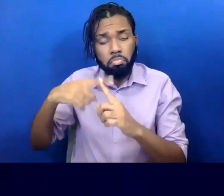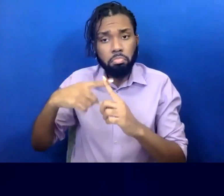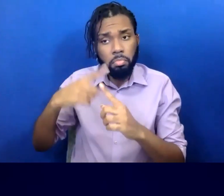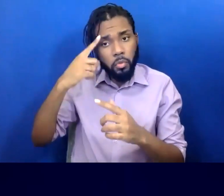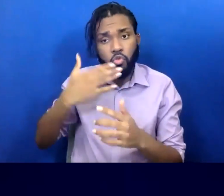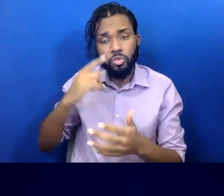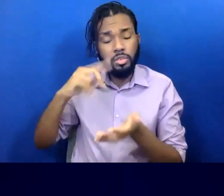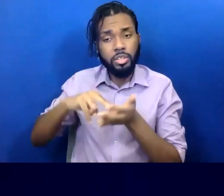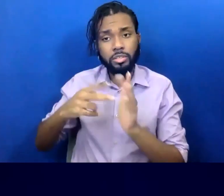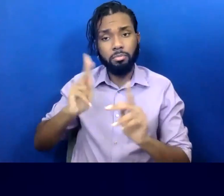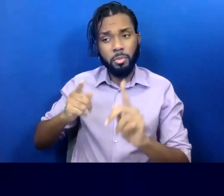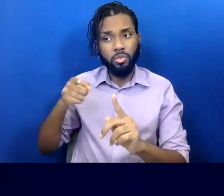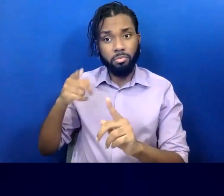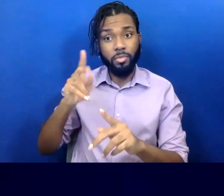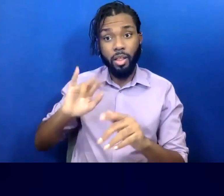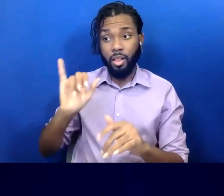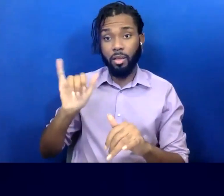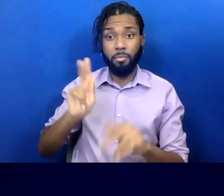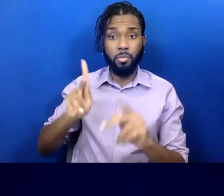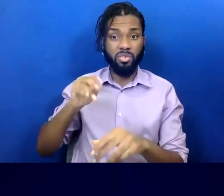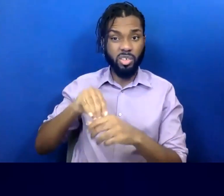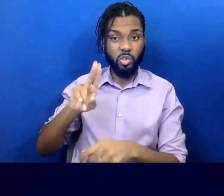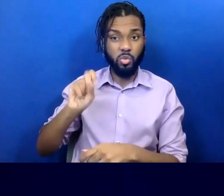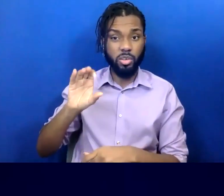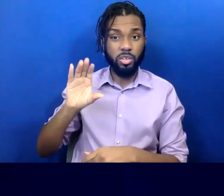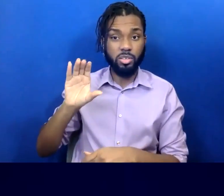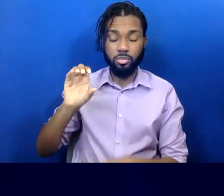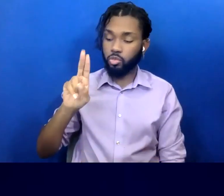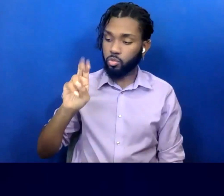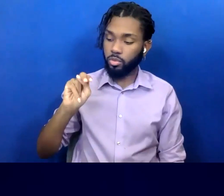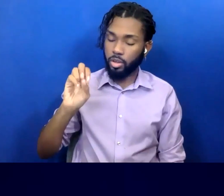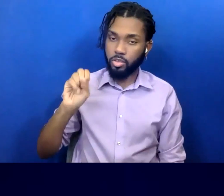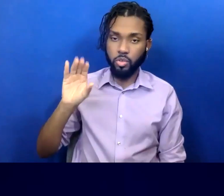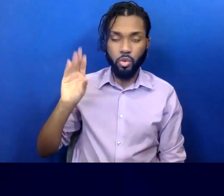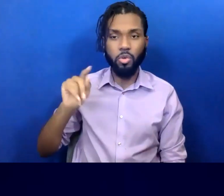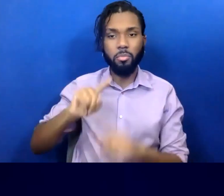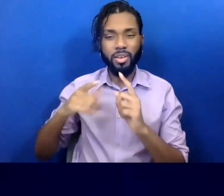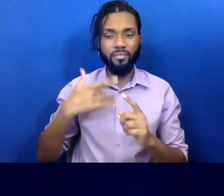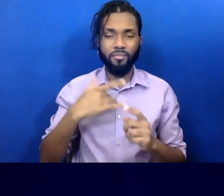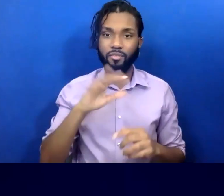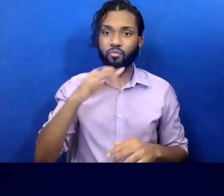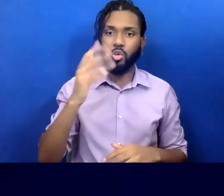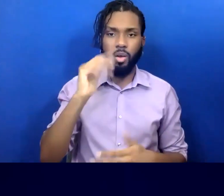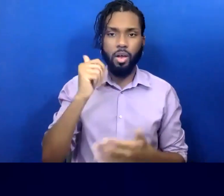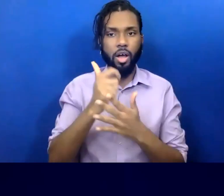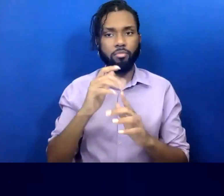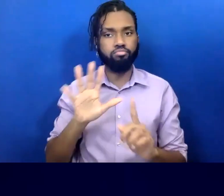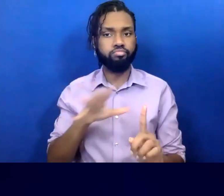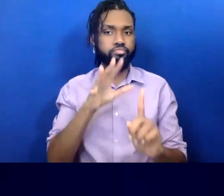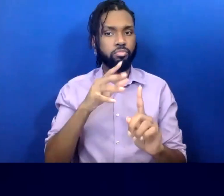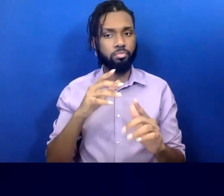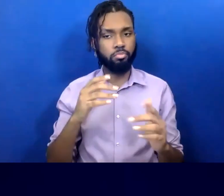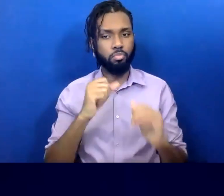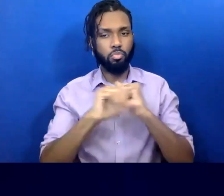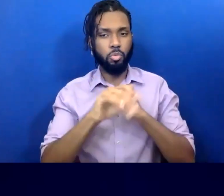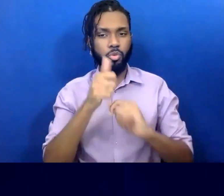the importance of Creole, but they see their own interest in the use of French to promote themselves. So now how do you resolve this